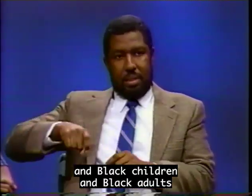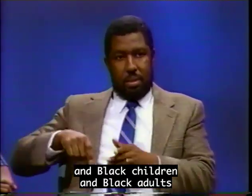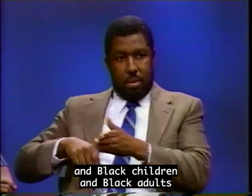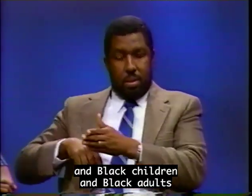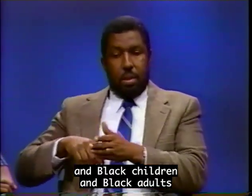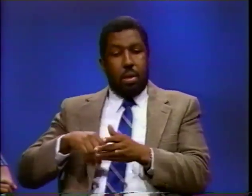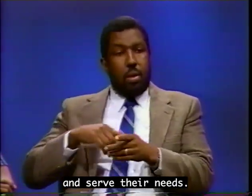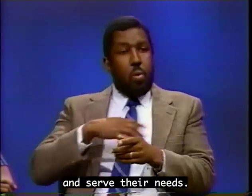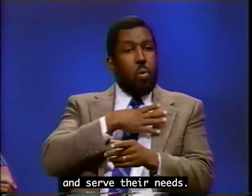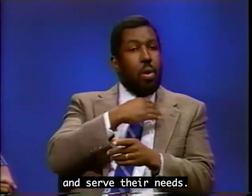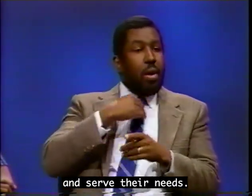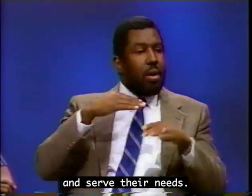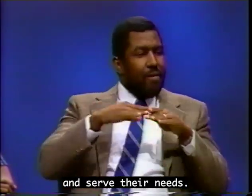adults and serve their needs.